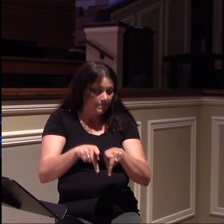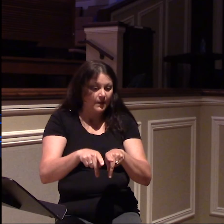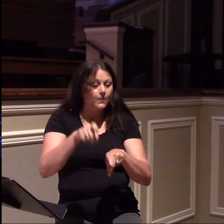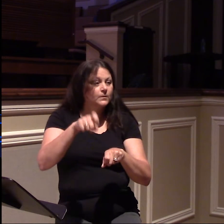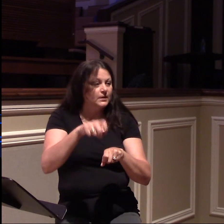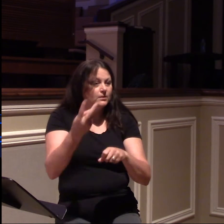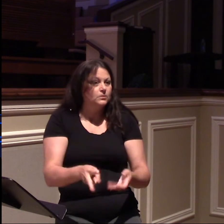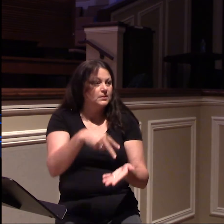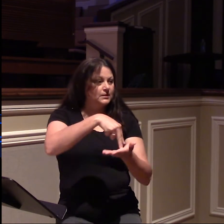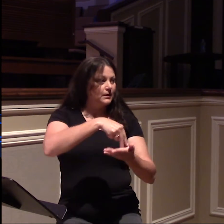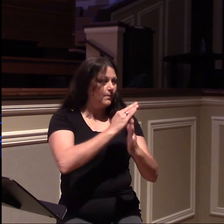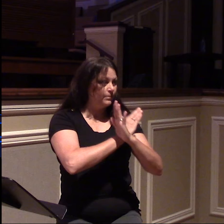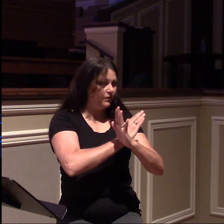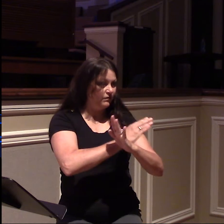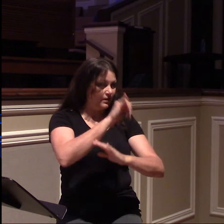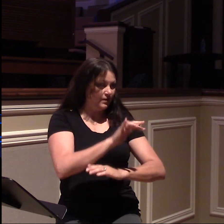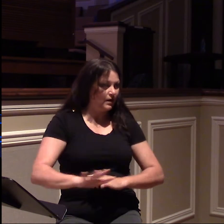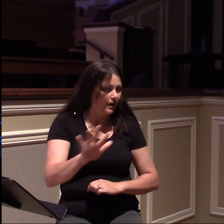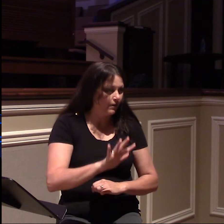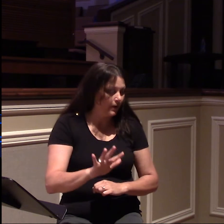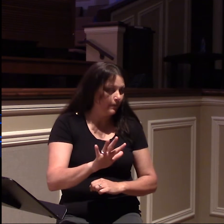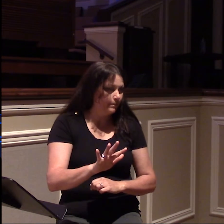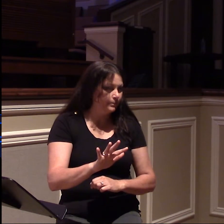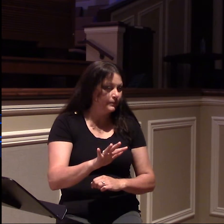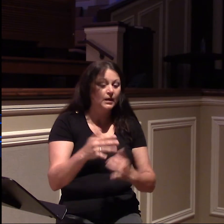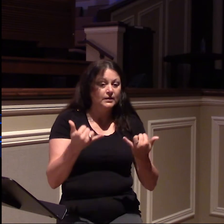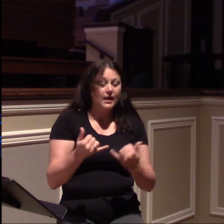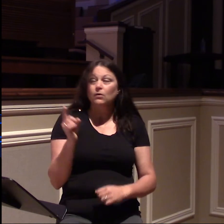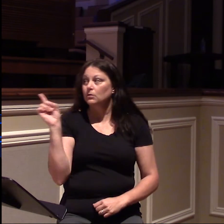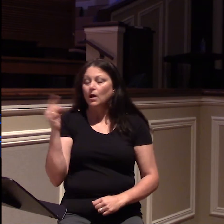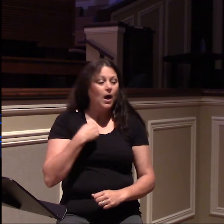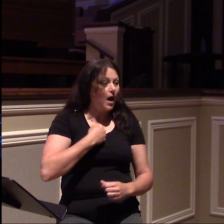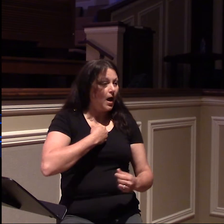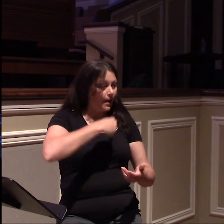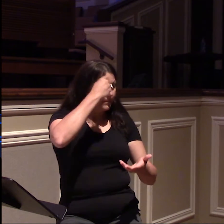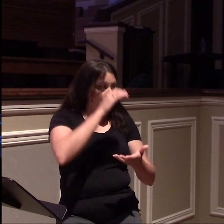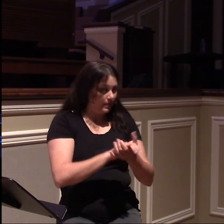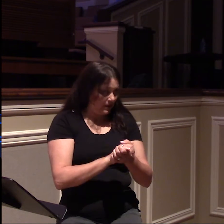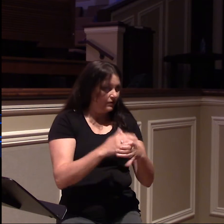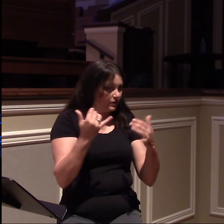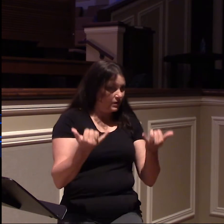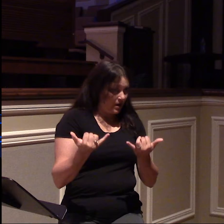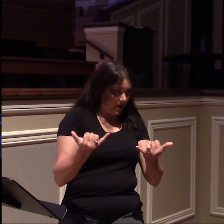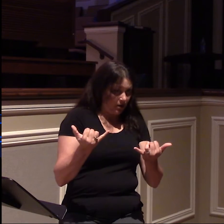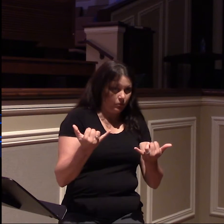stand. I believe in this day, as a church, as a people of God,